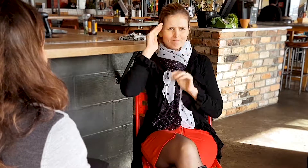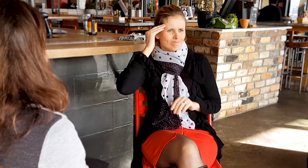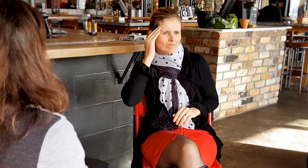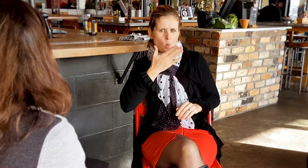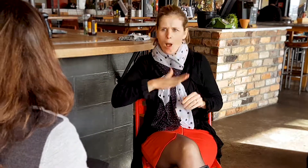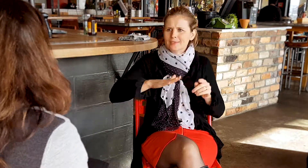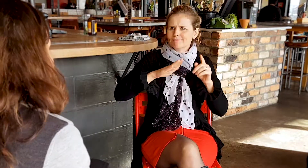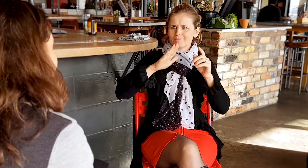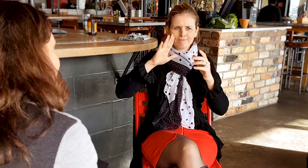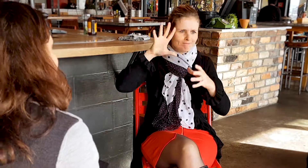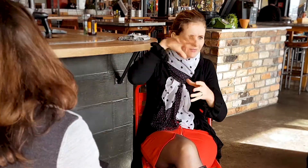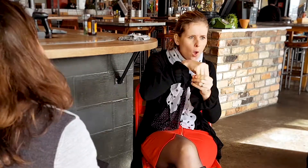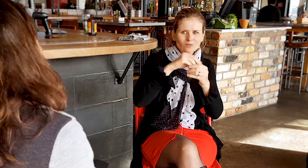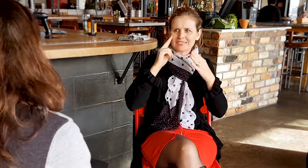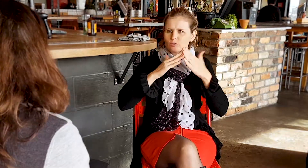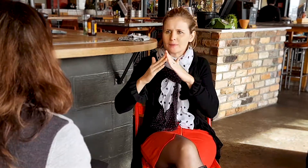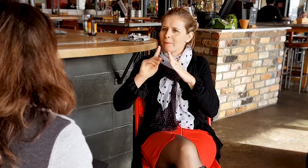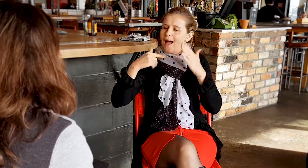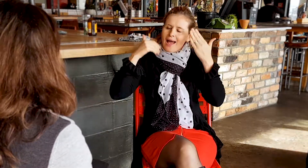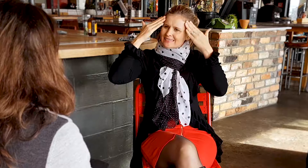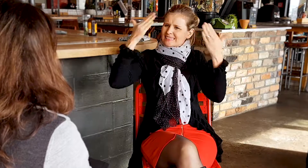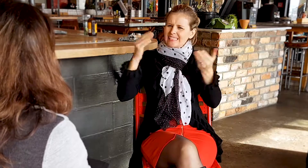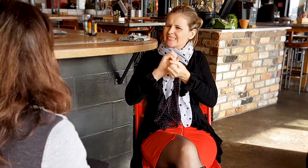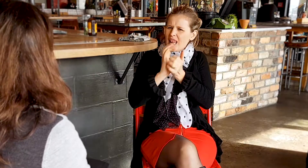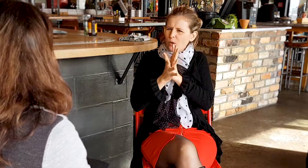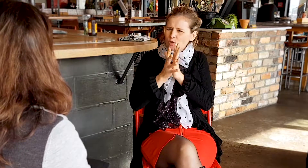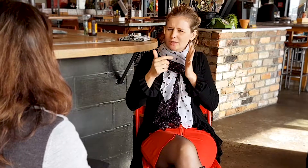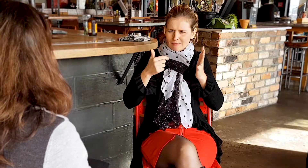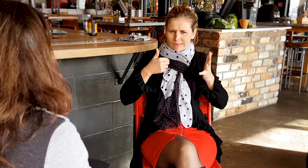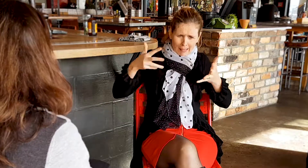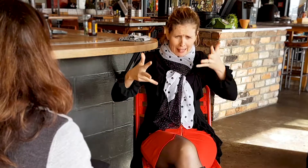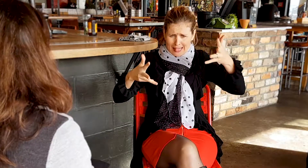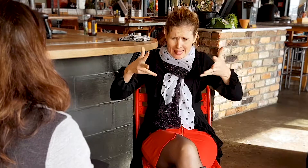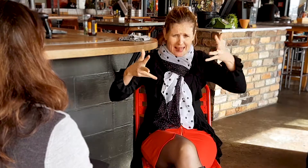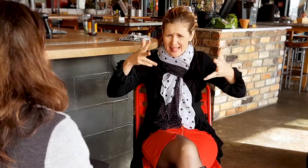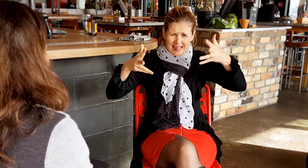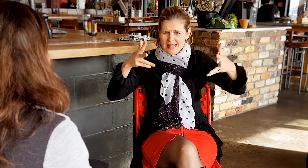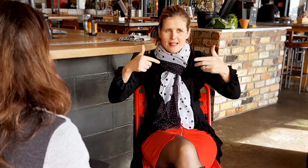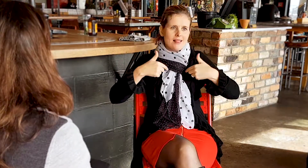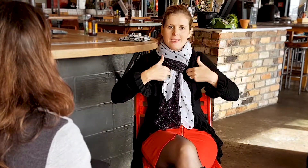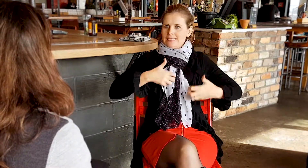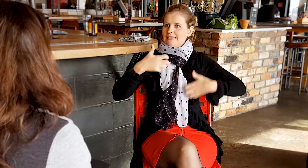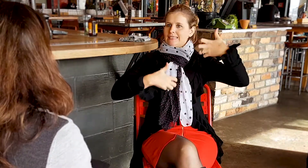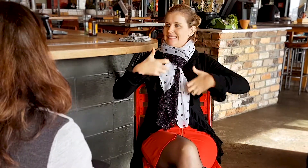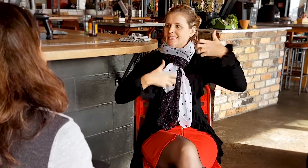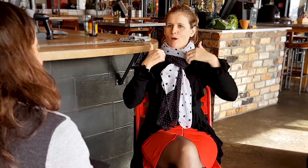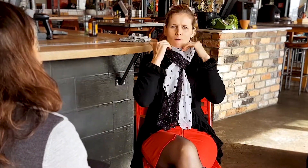was a highly assertive person within the community, but I was struggling with sign language, and so I would